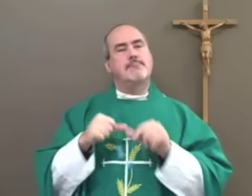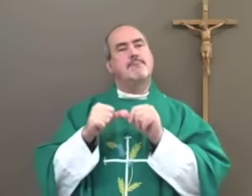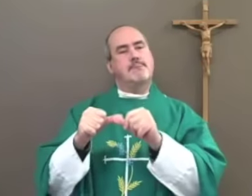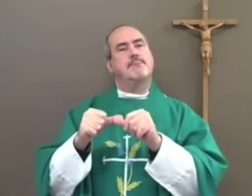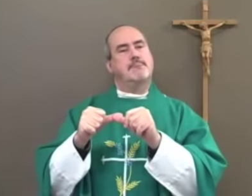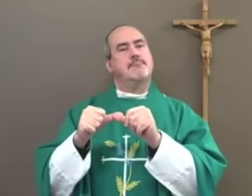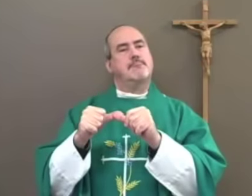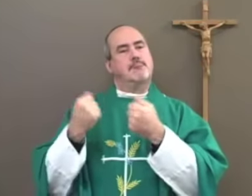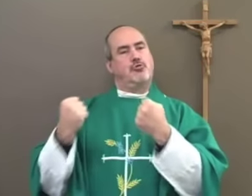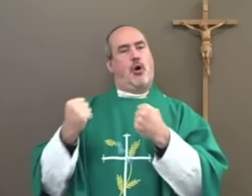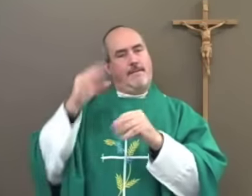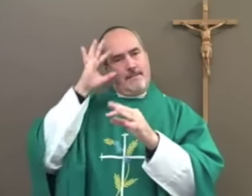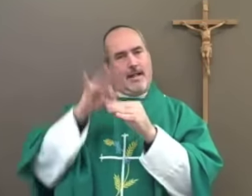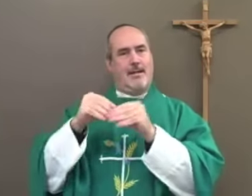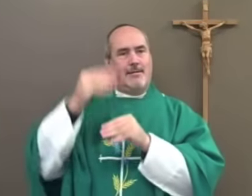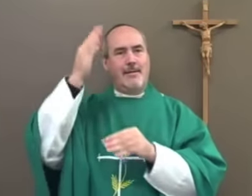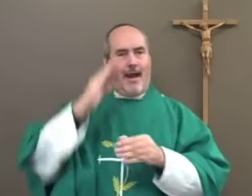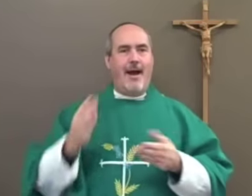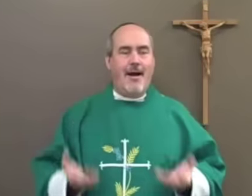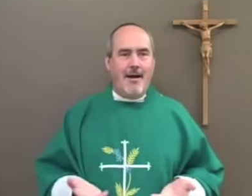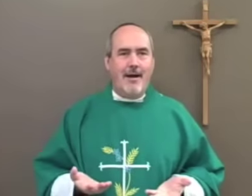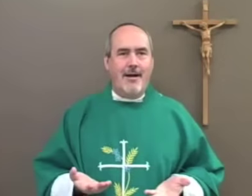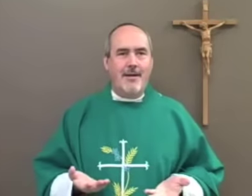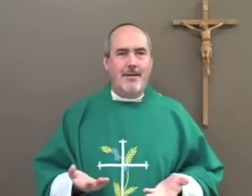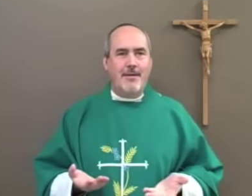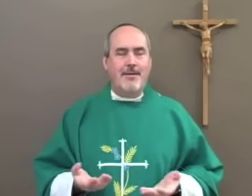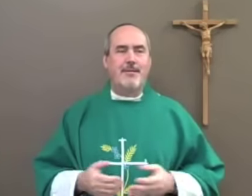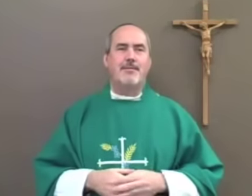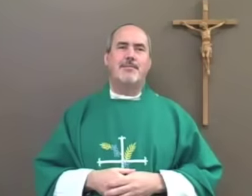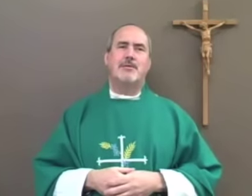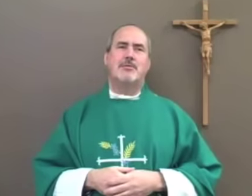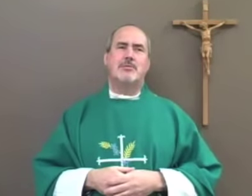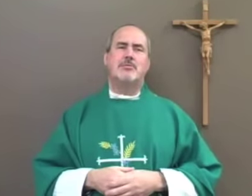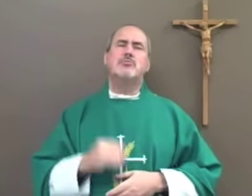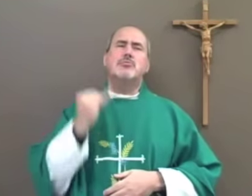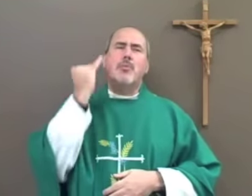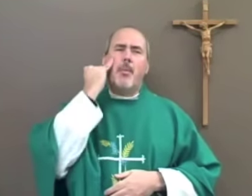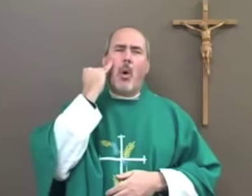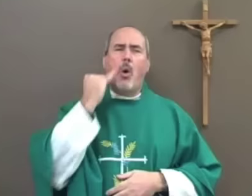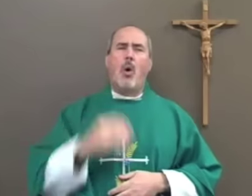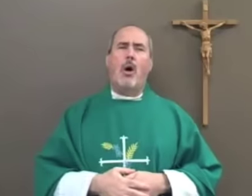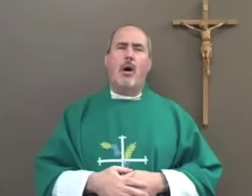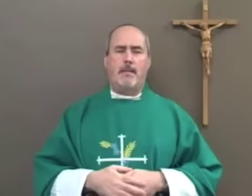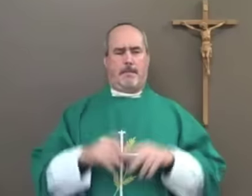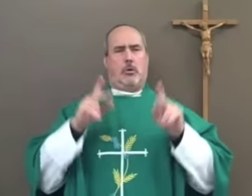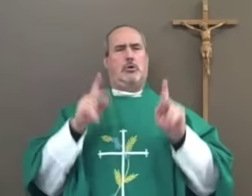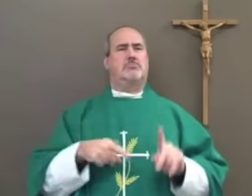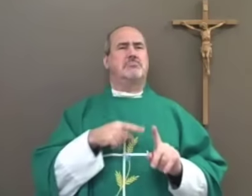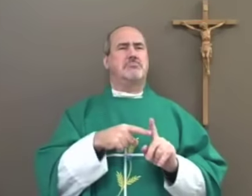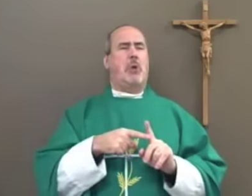faith. And when things happen, we can continue to stay connected to God.